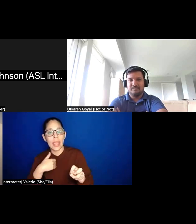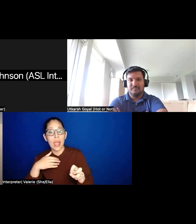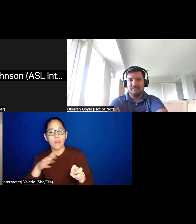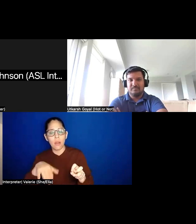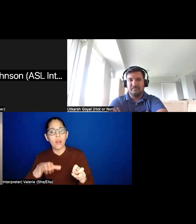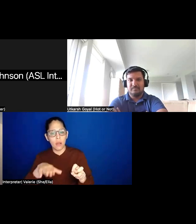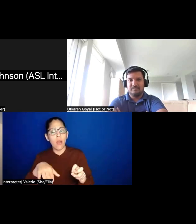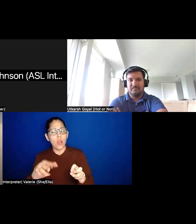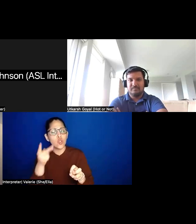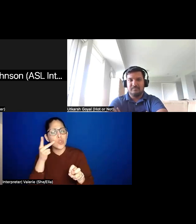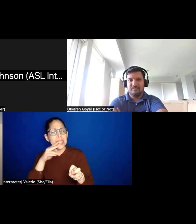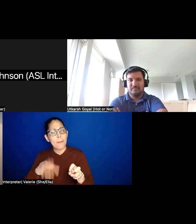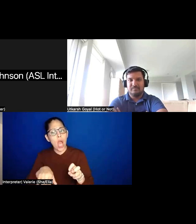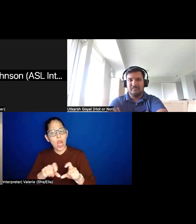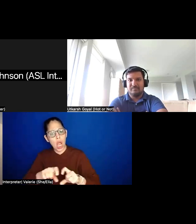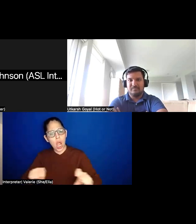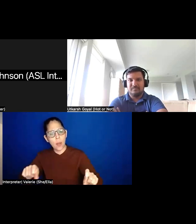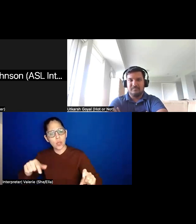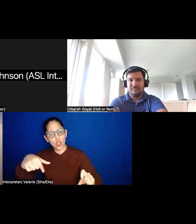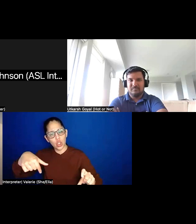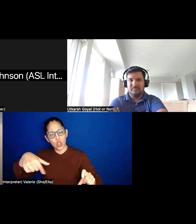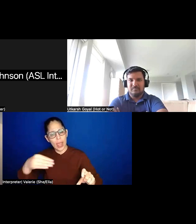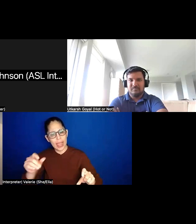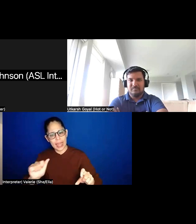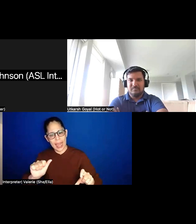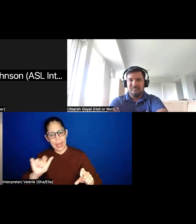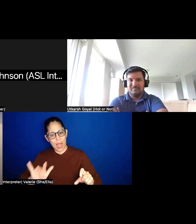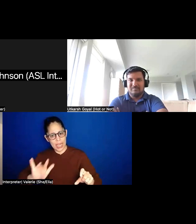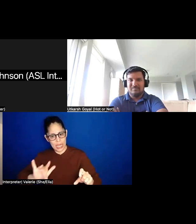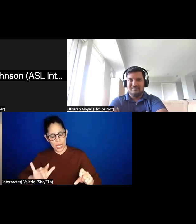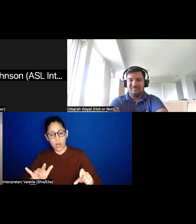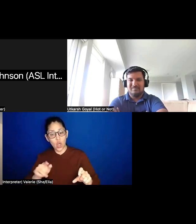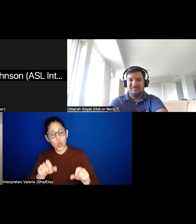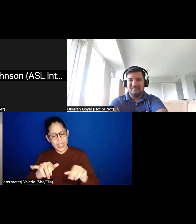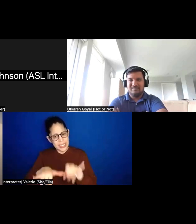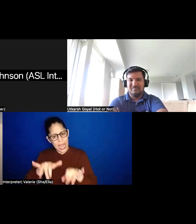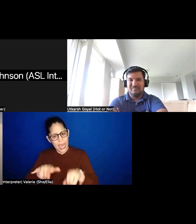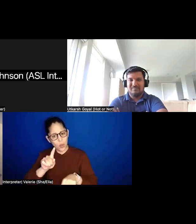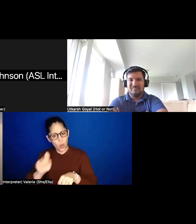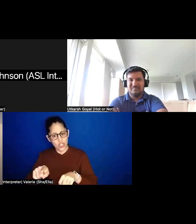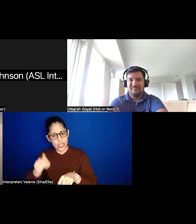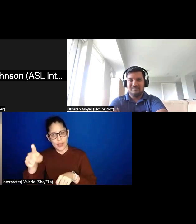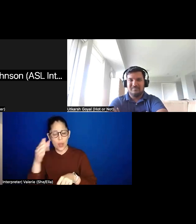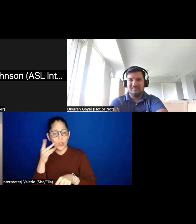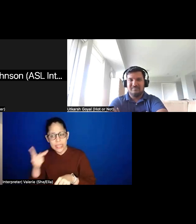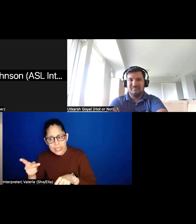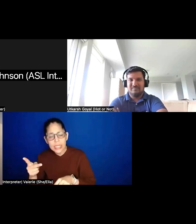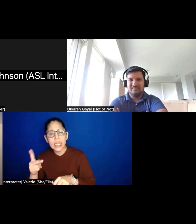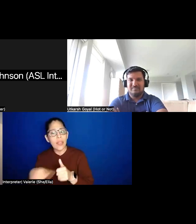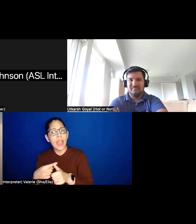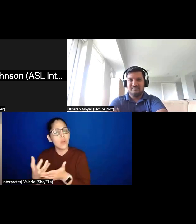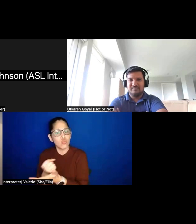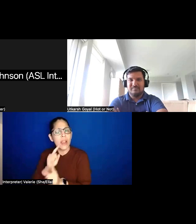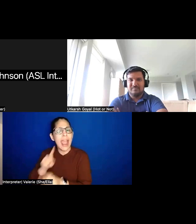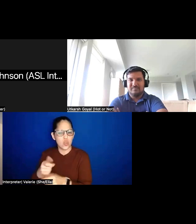Why do you think the response was so sudden and so like, yes, get me on this? What is it telling us about just the market